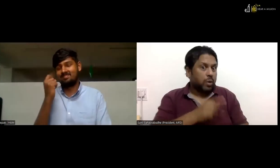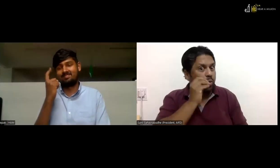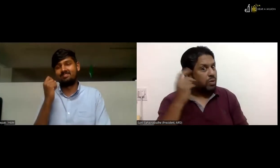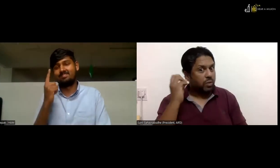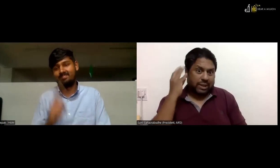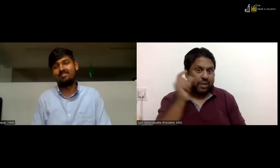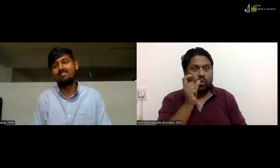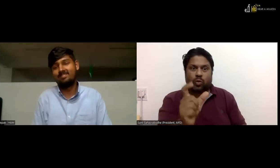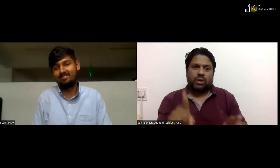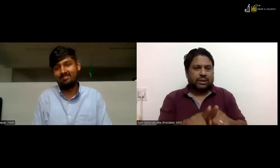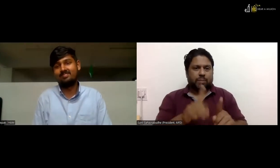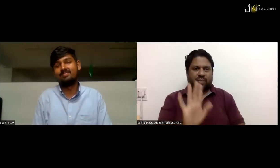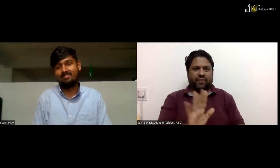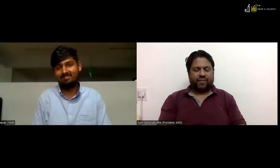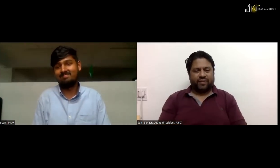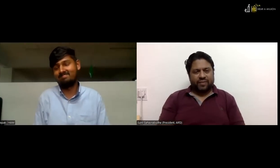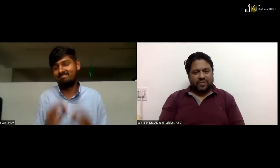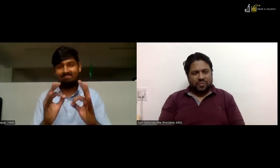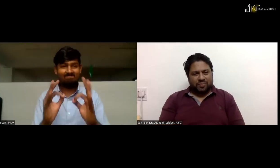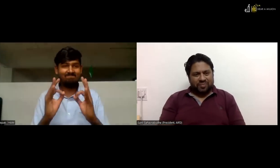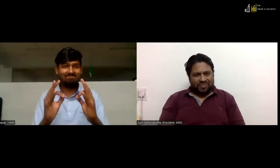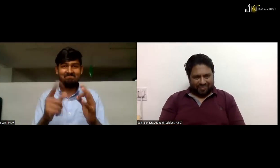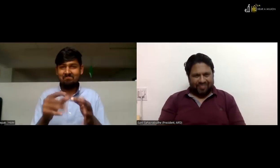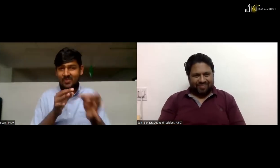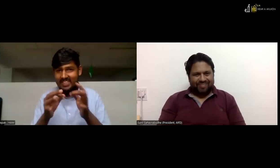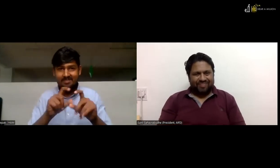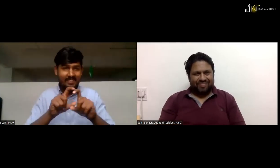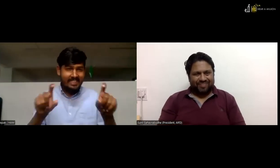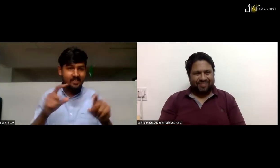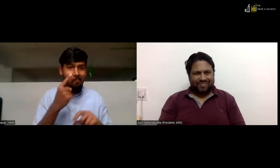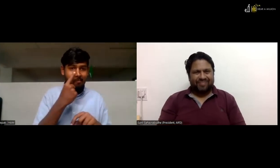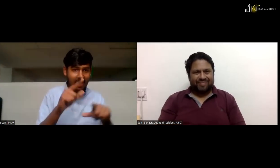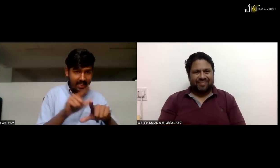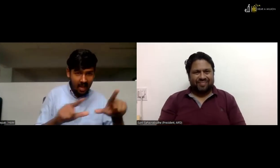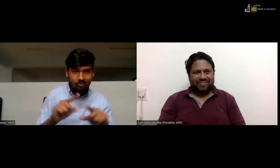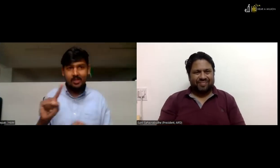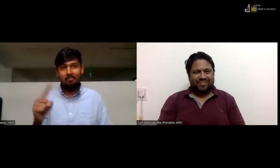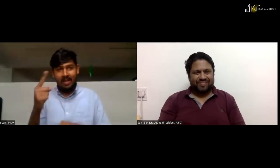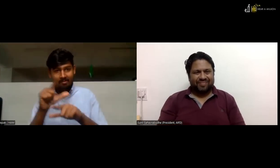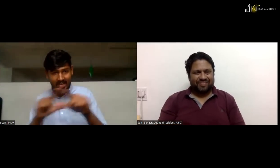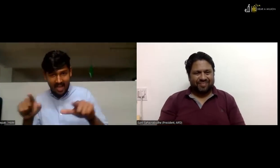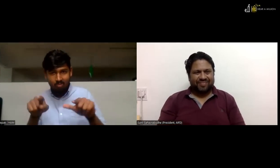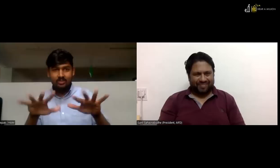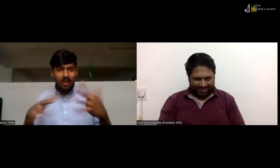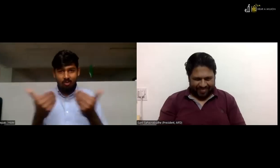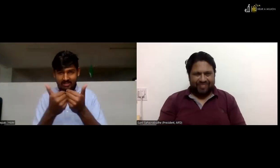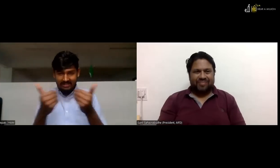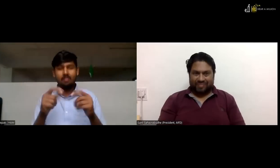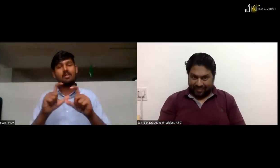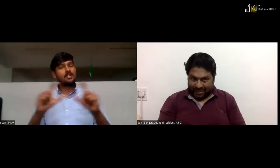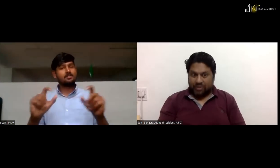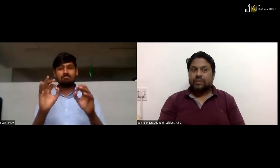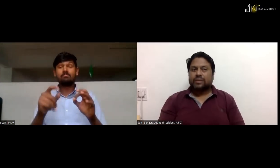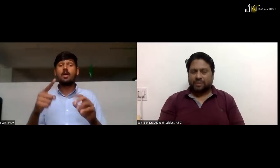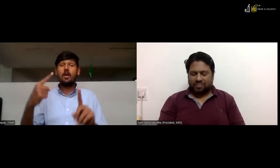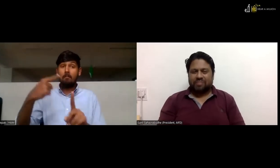the Marathi, because we are just with the education system, we change our language communication. Okay, so you